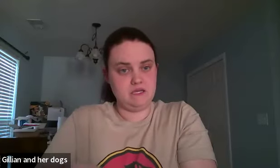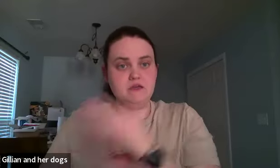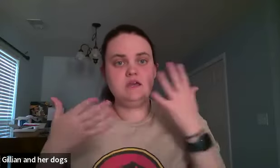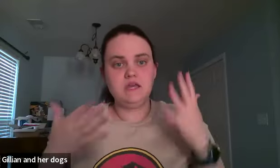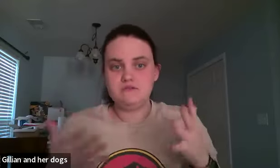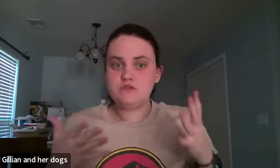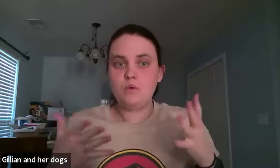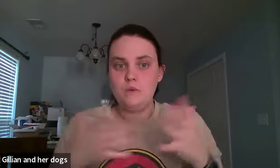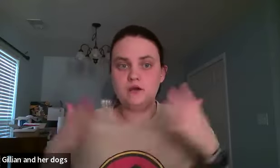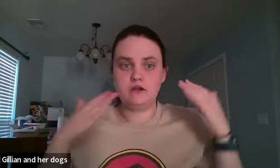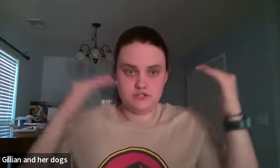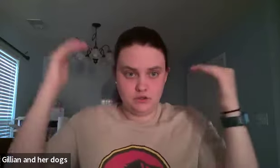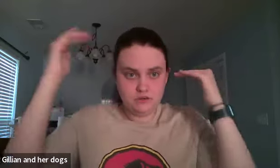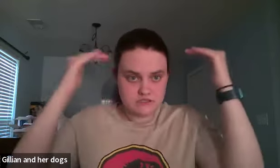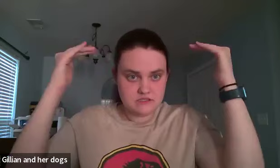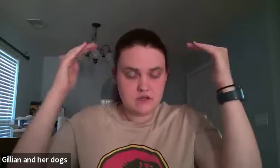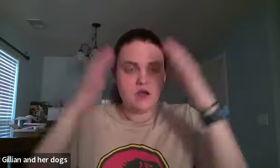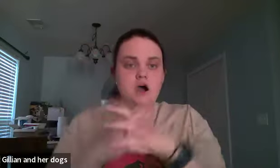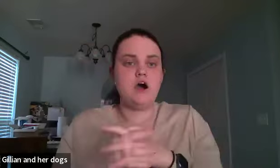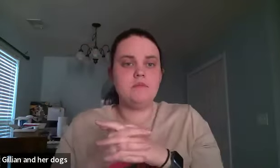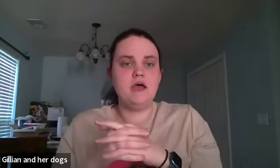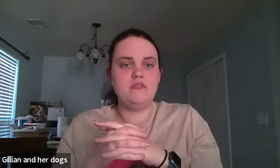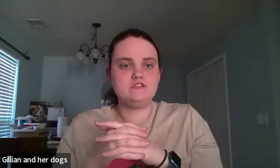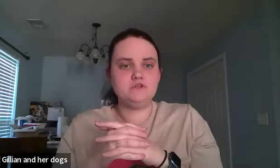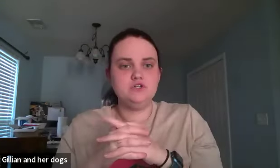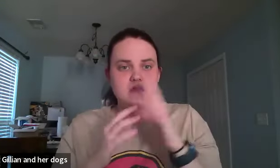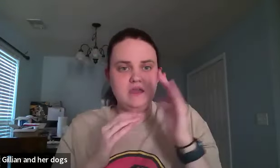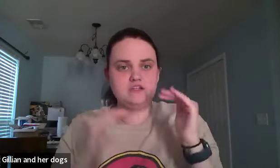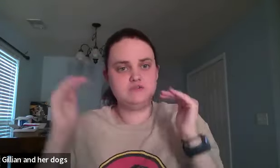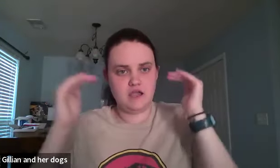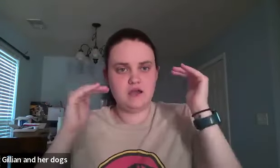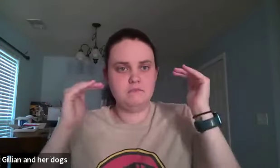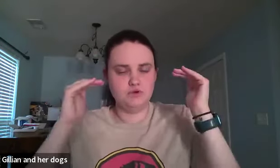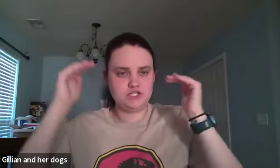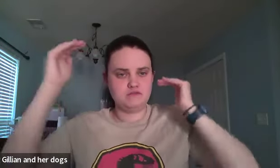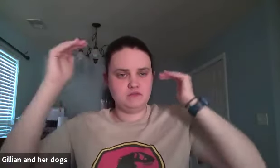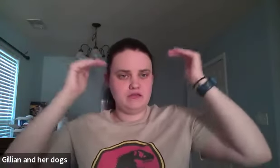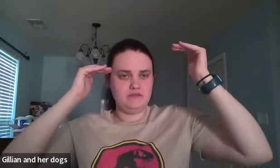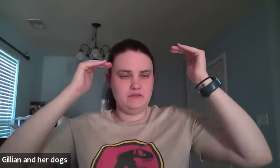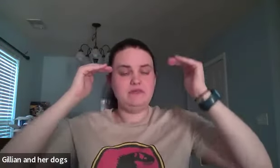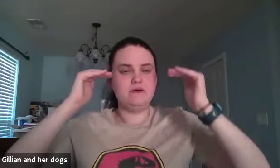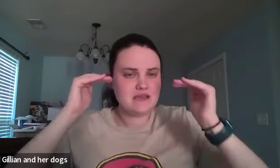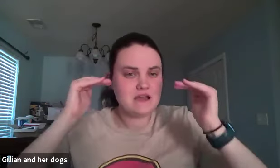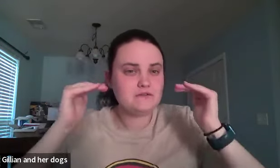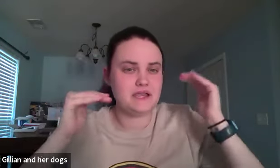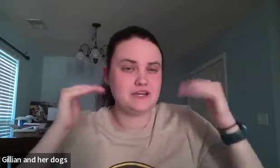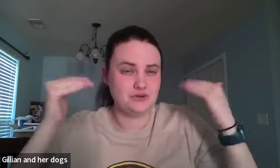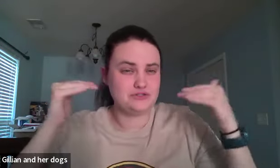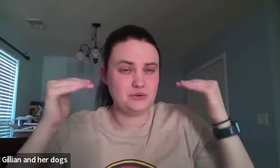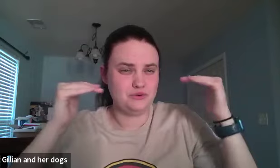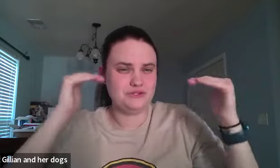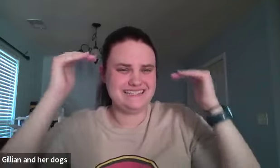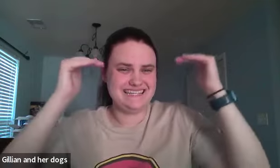baby, even though we are adults. And that's where you can do that kind of motion of like the sign for like adults or older is